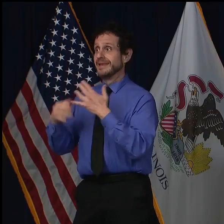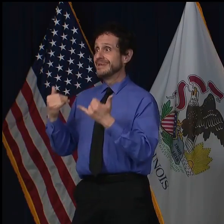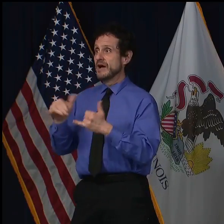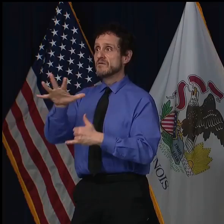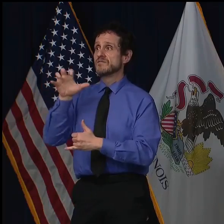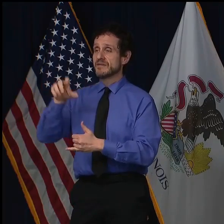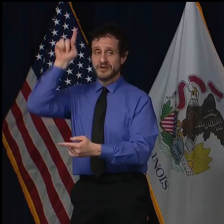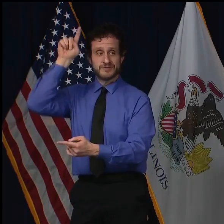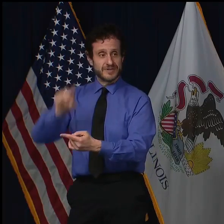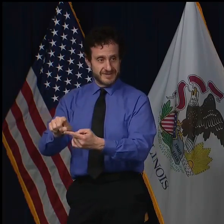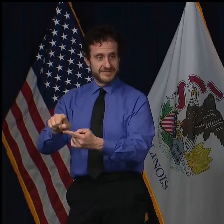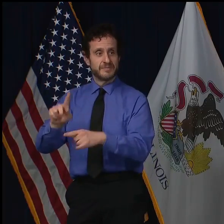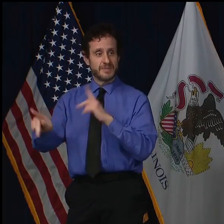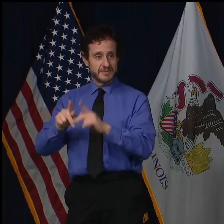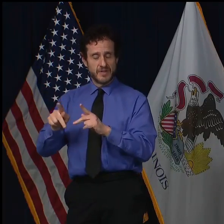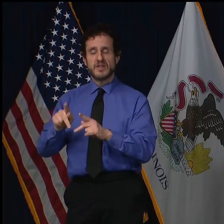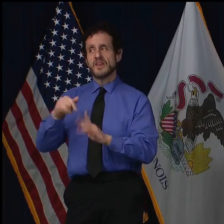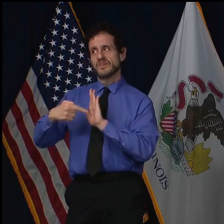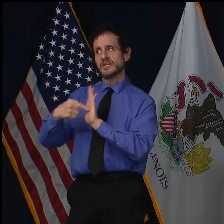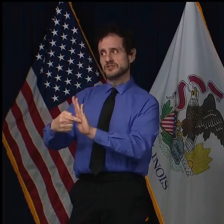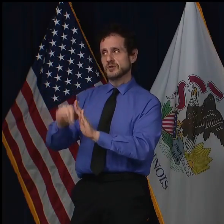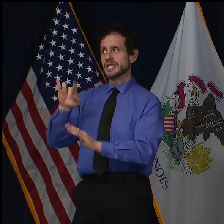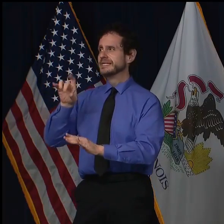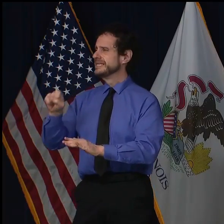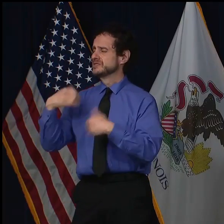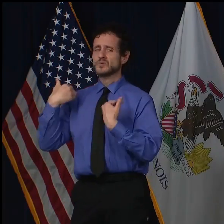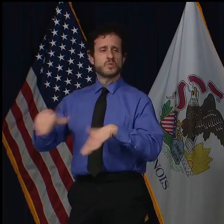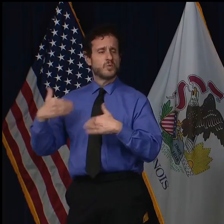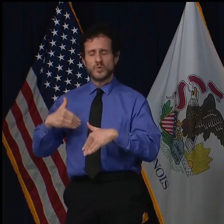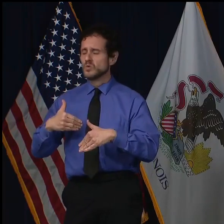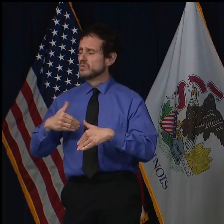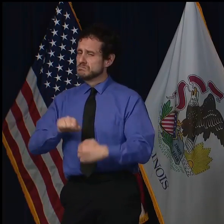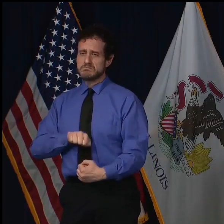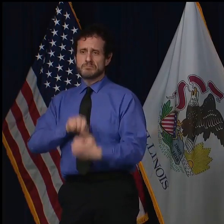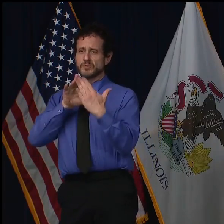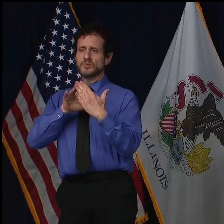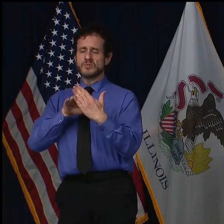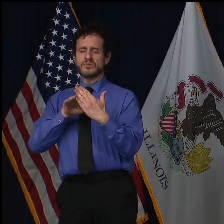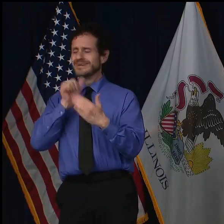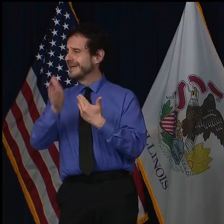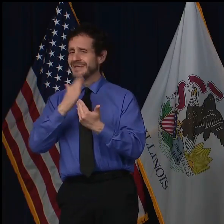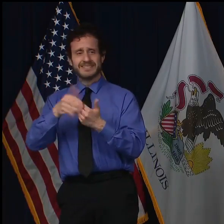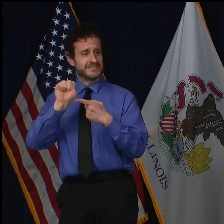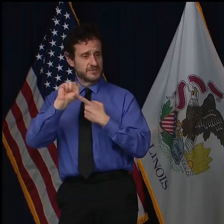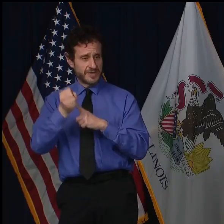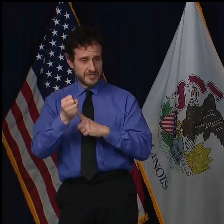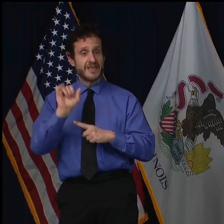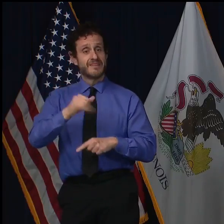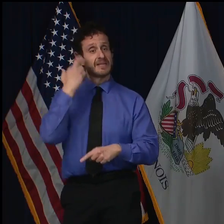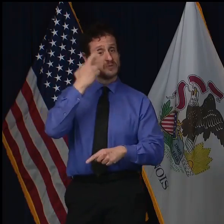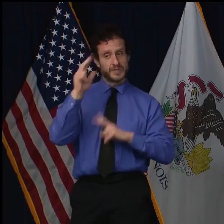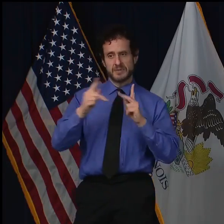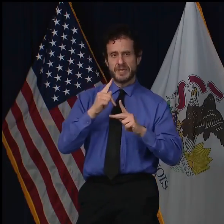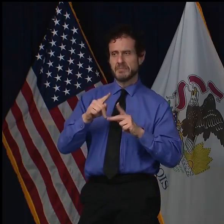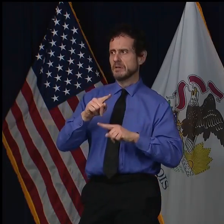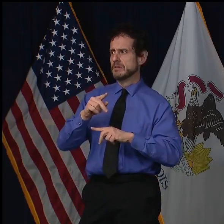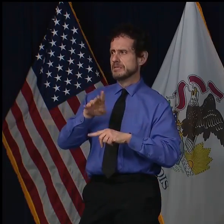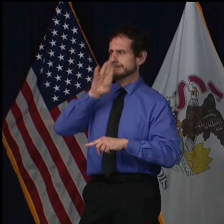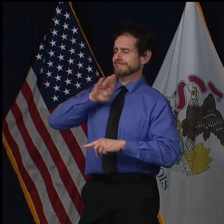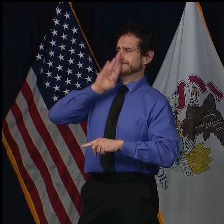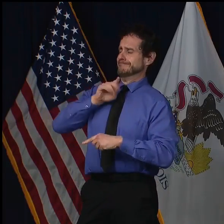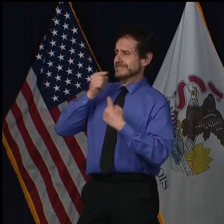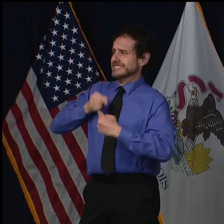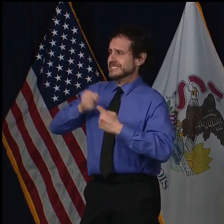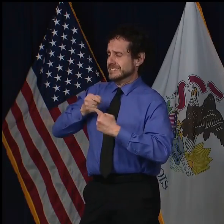is kind of evidence of what IDES has run up against and why people are having difficulty getting through.